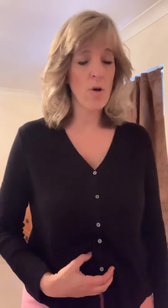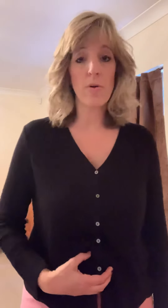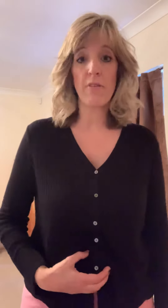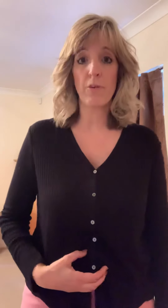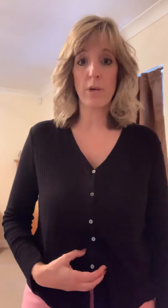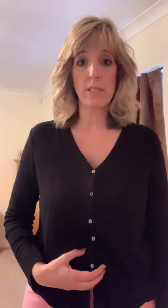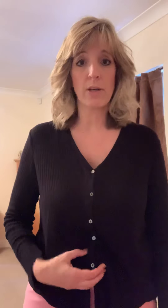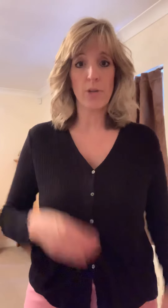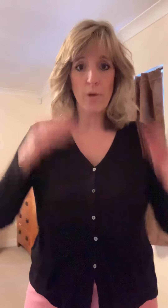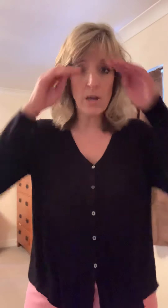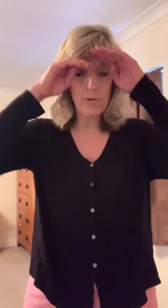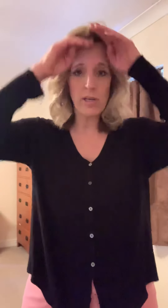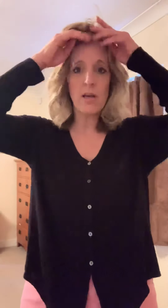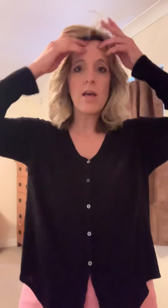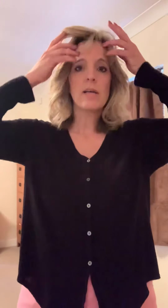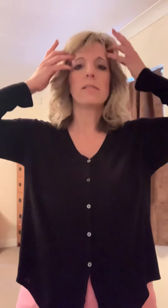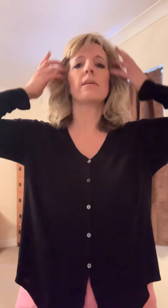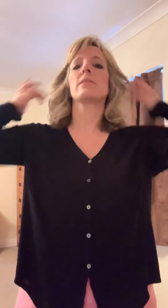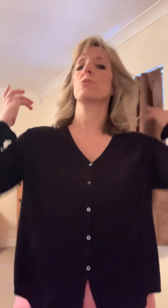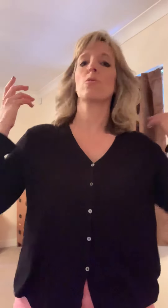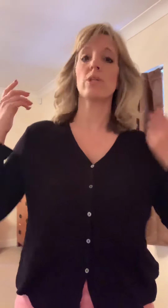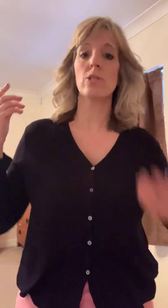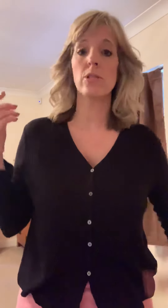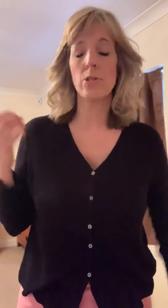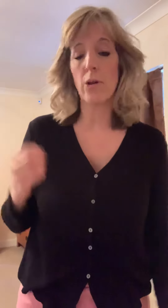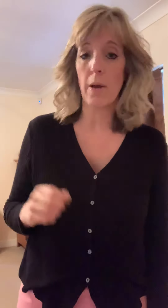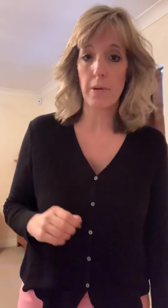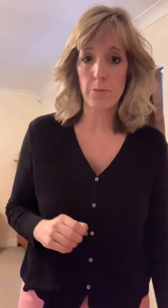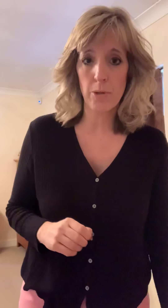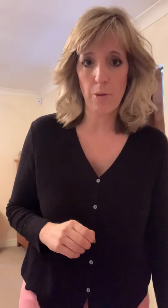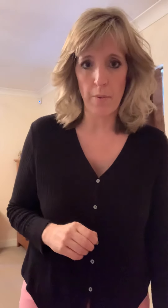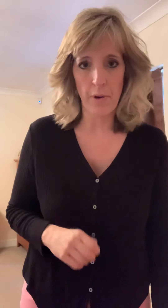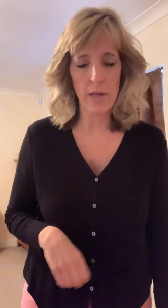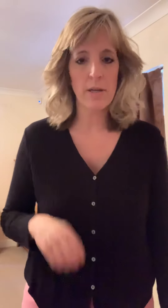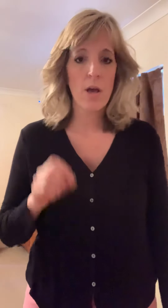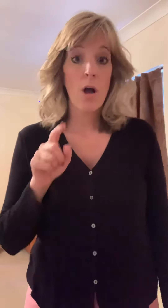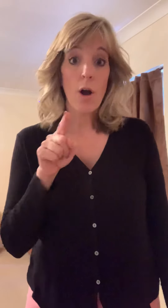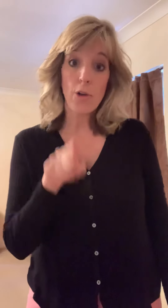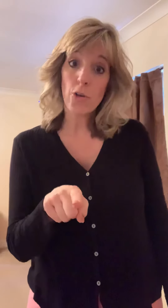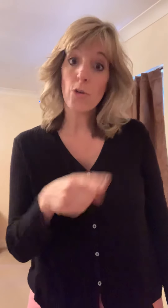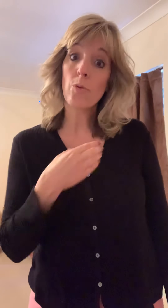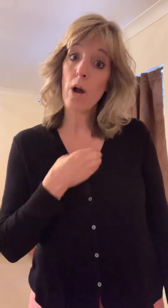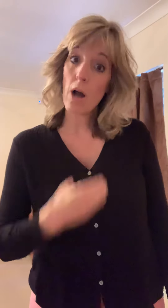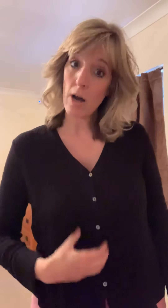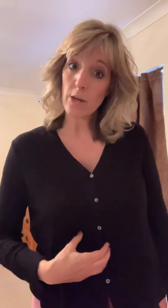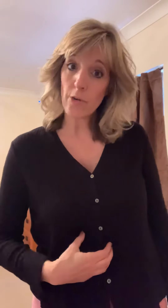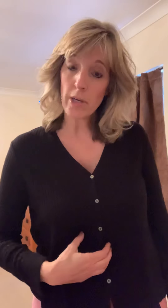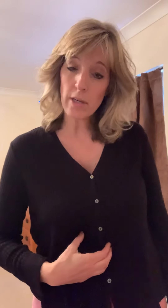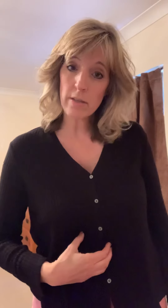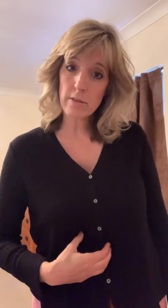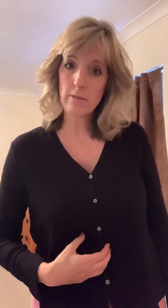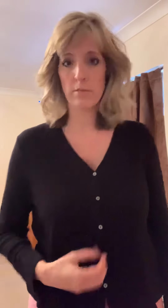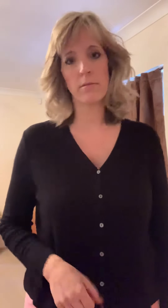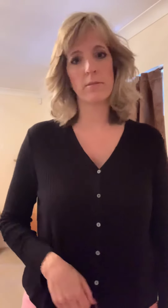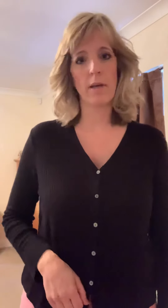if you want to say, are you hungry? It's a yes, no question. So your eyebrows will go up, right? Are you hungry?